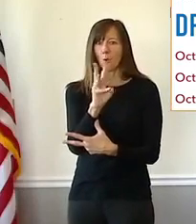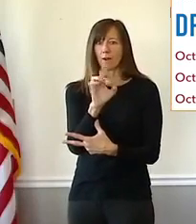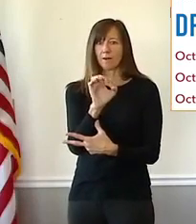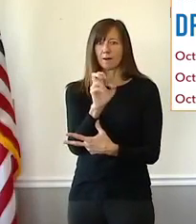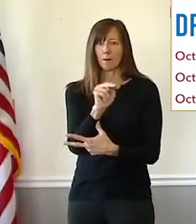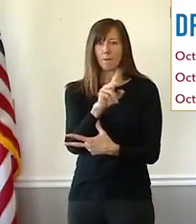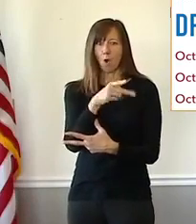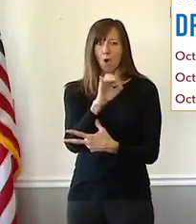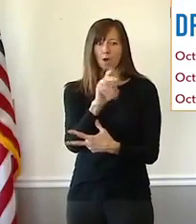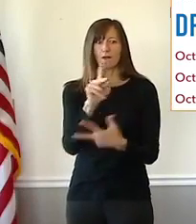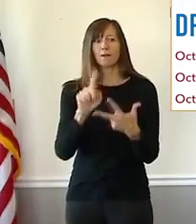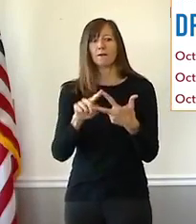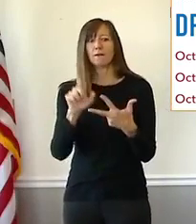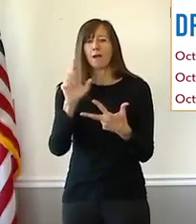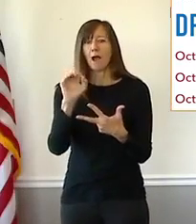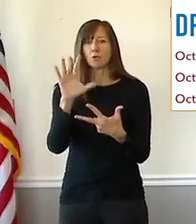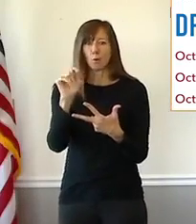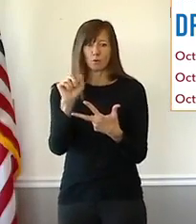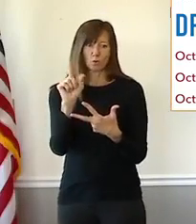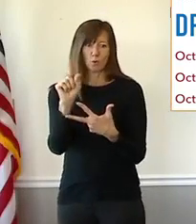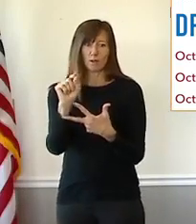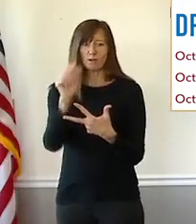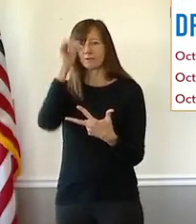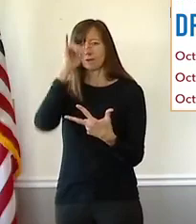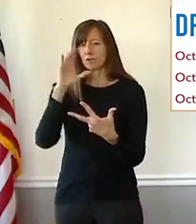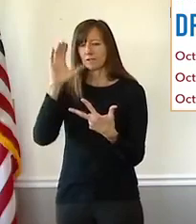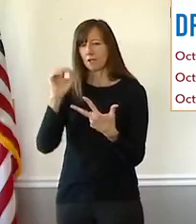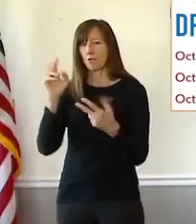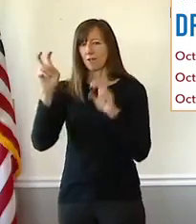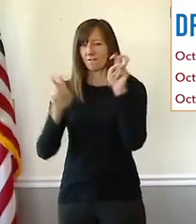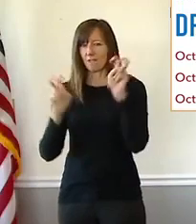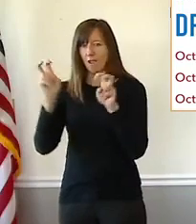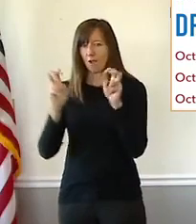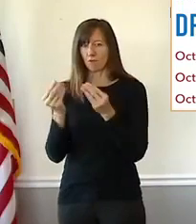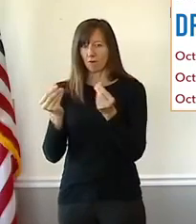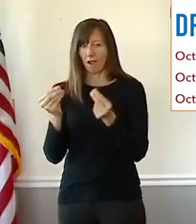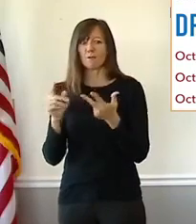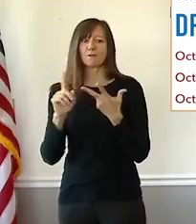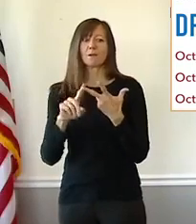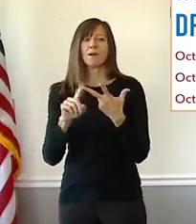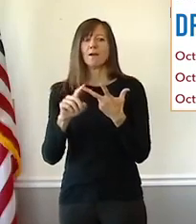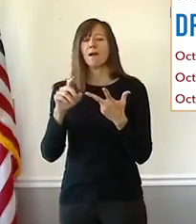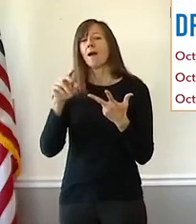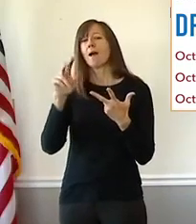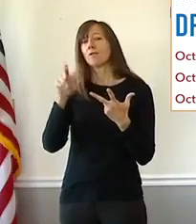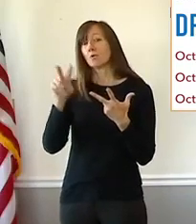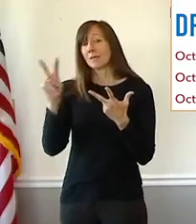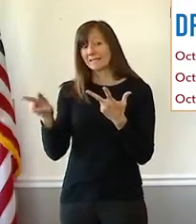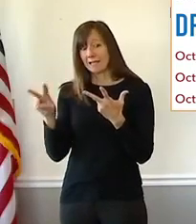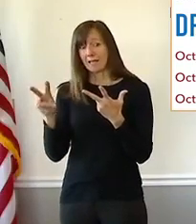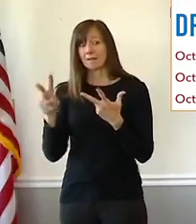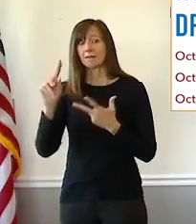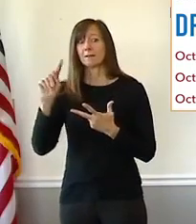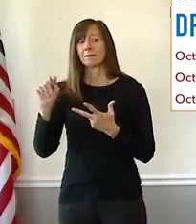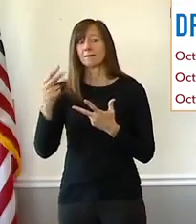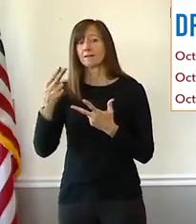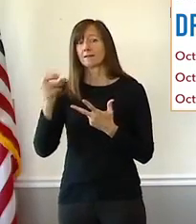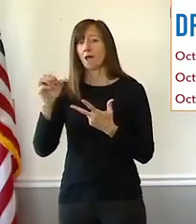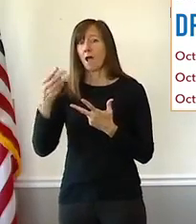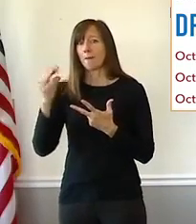20th, the Dutchess County Fairgrounds in Rhinebeck, and October 22nd, the Thomas J. Boyce Park in